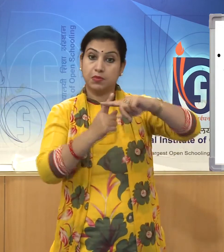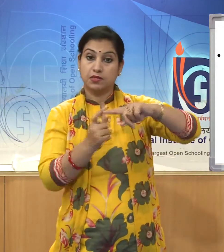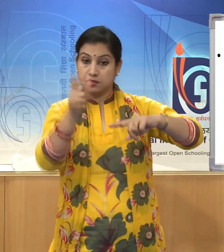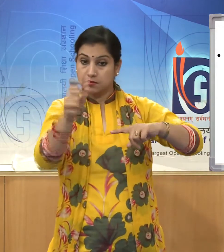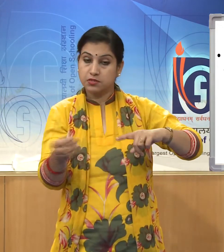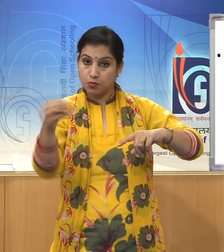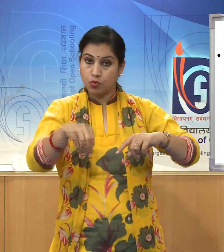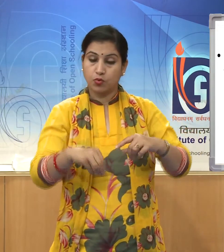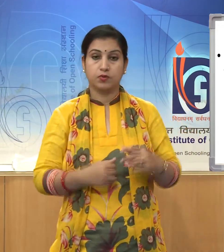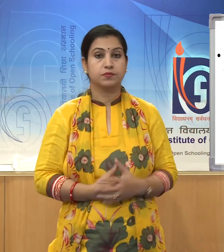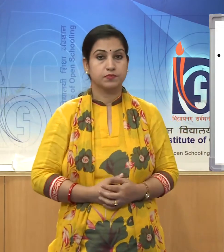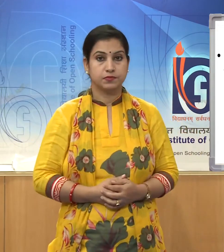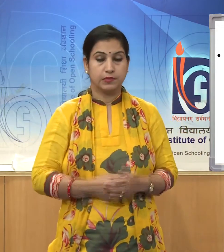and Mondrian.